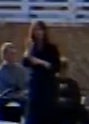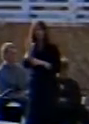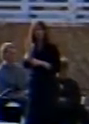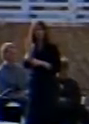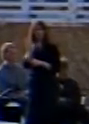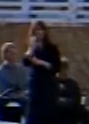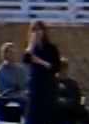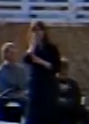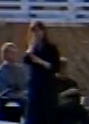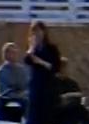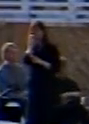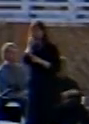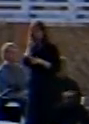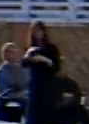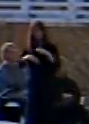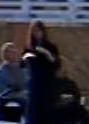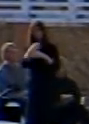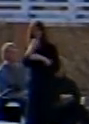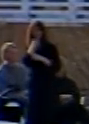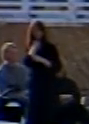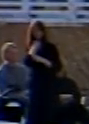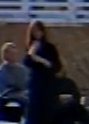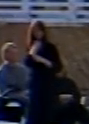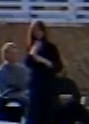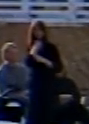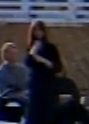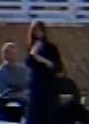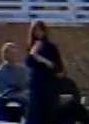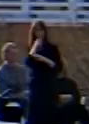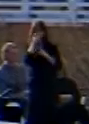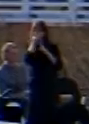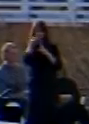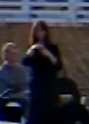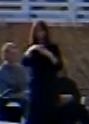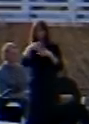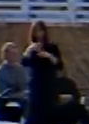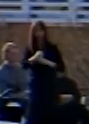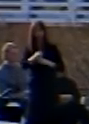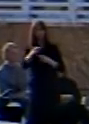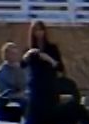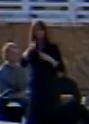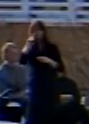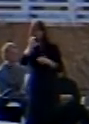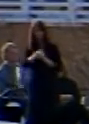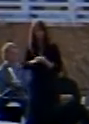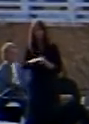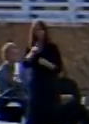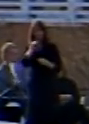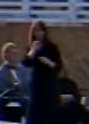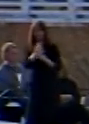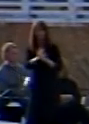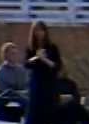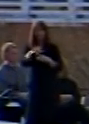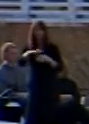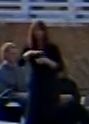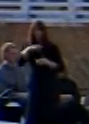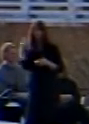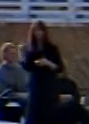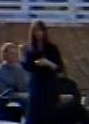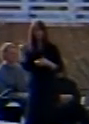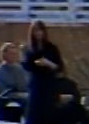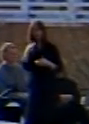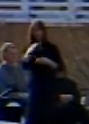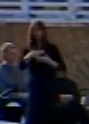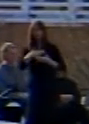Ali's six core values of respect, confidence, convictions, dedication,